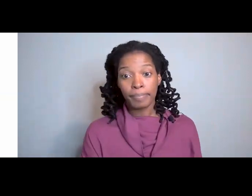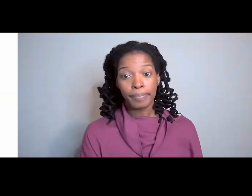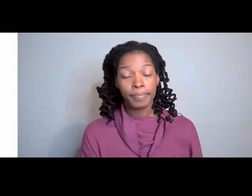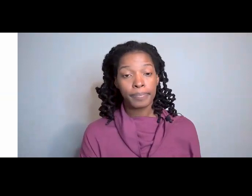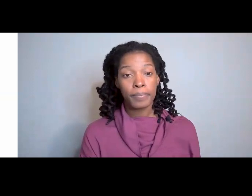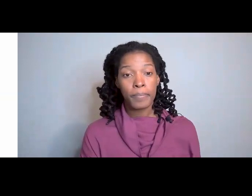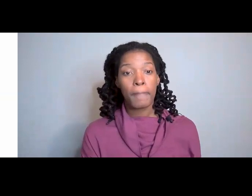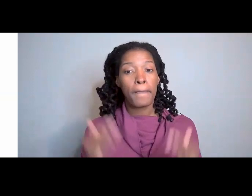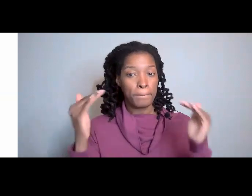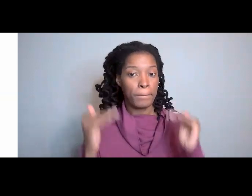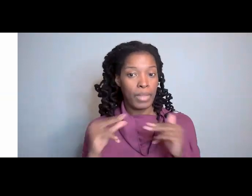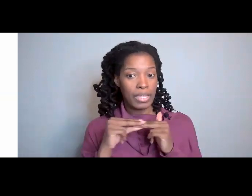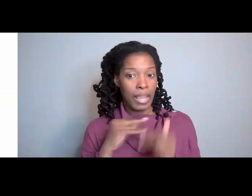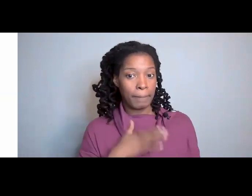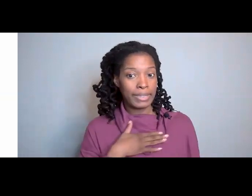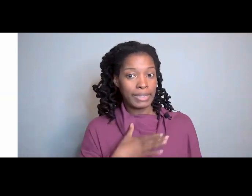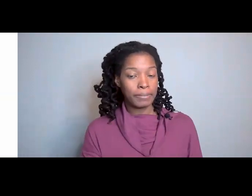Next slide, please.